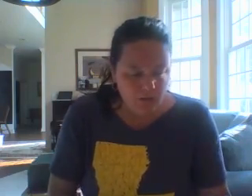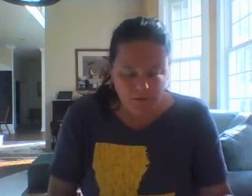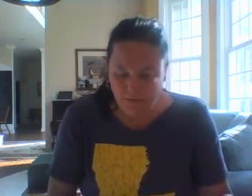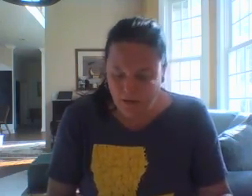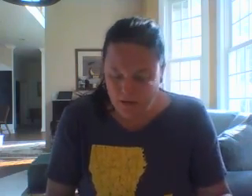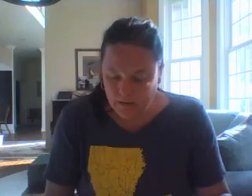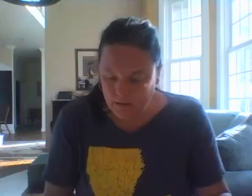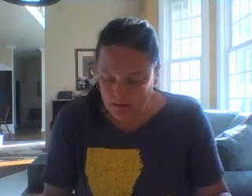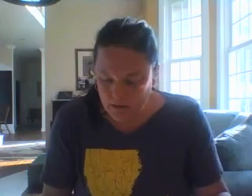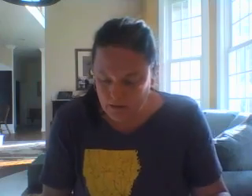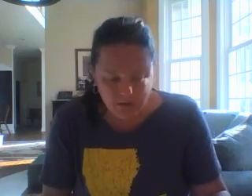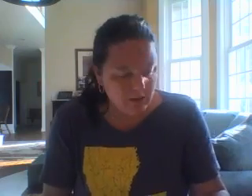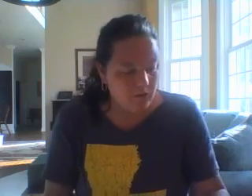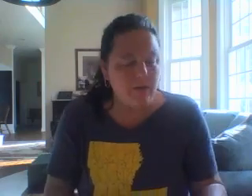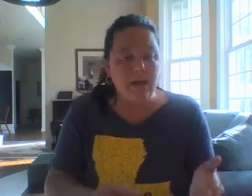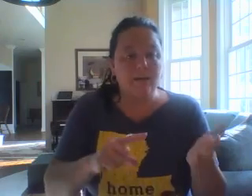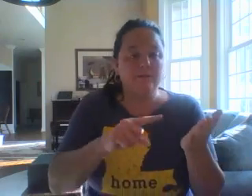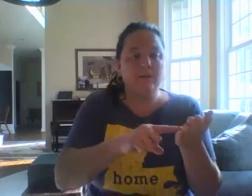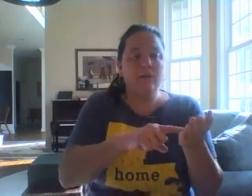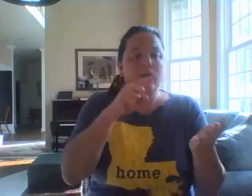Number 9, we have